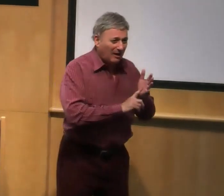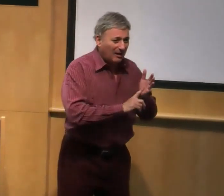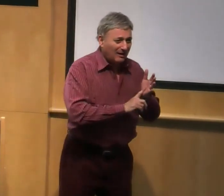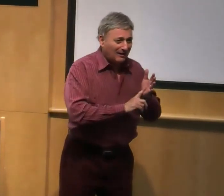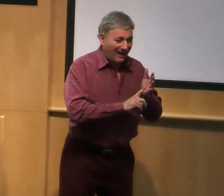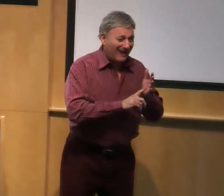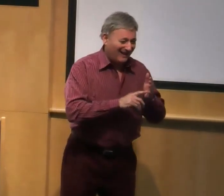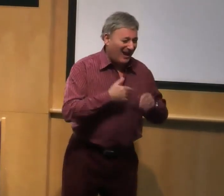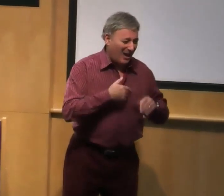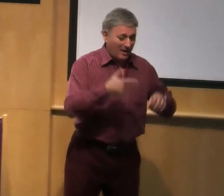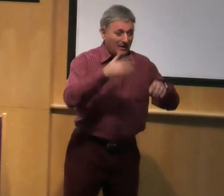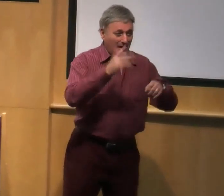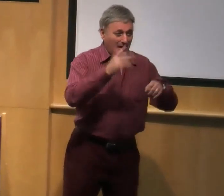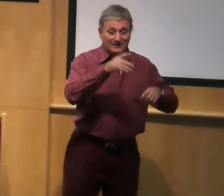I said, but okay,